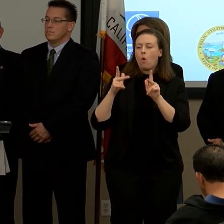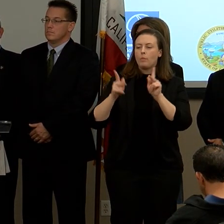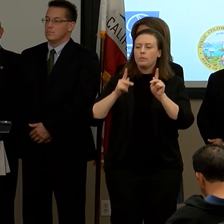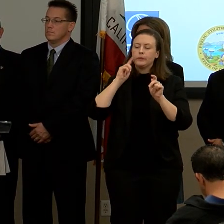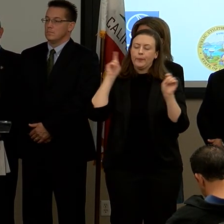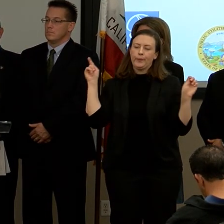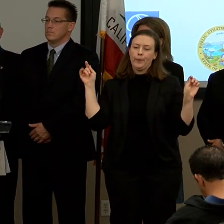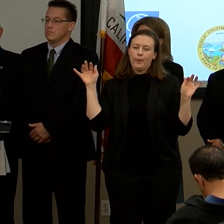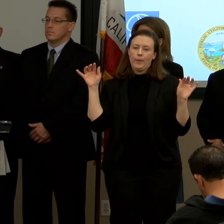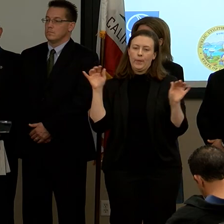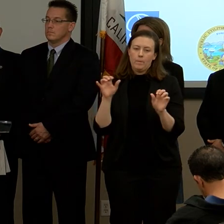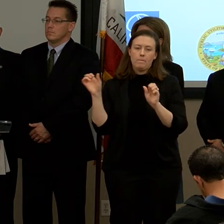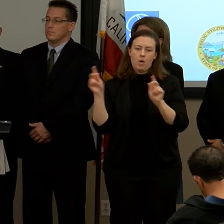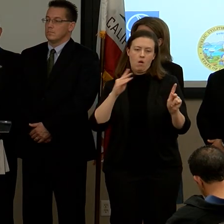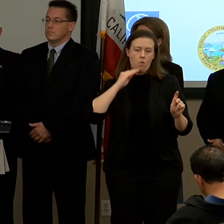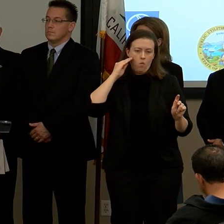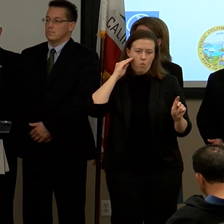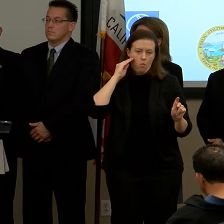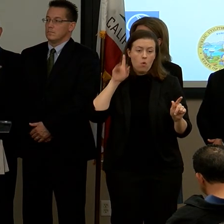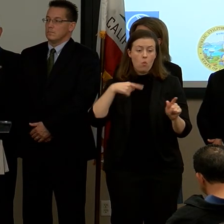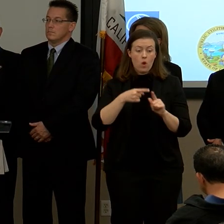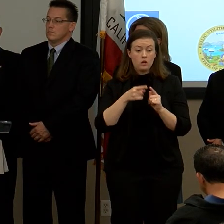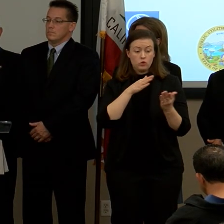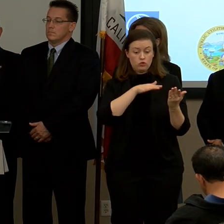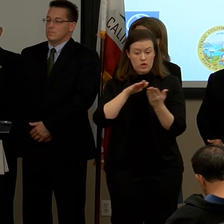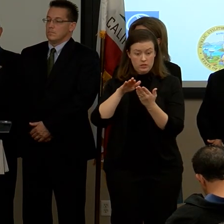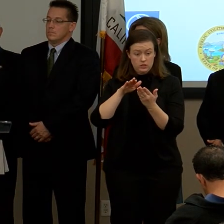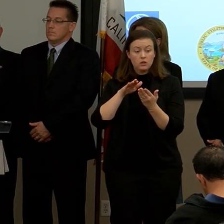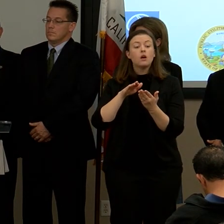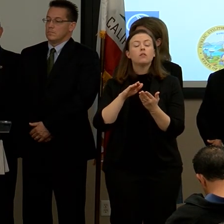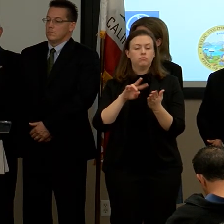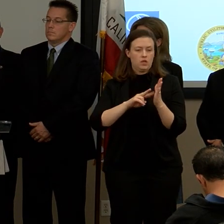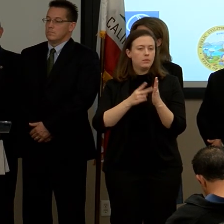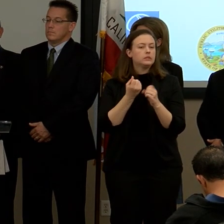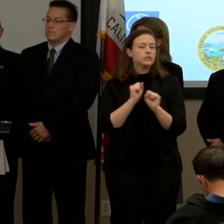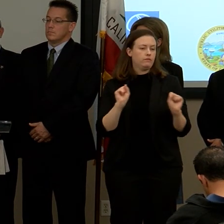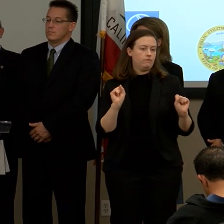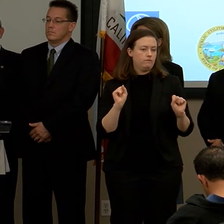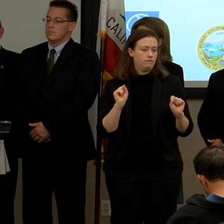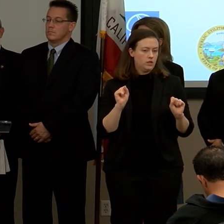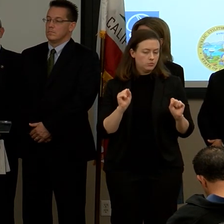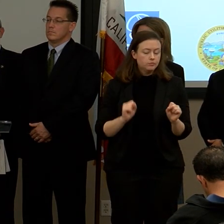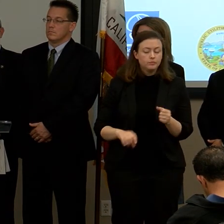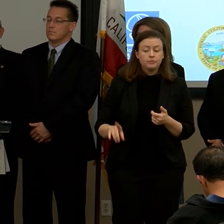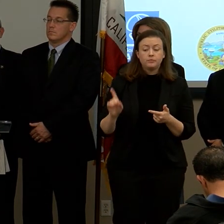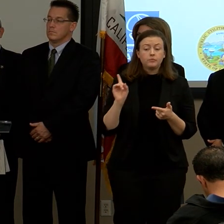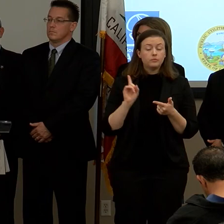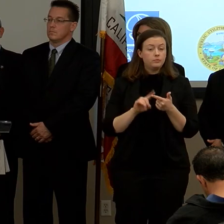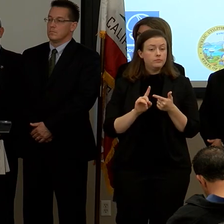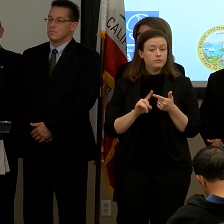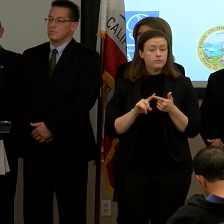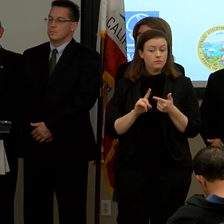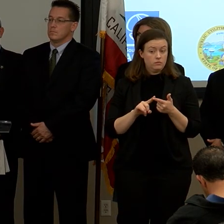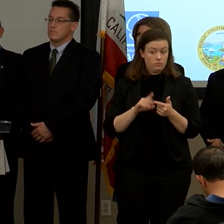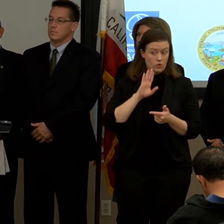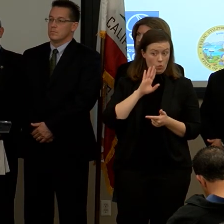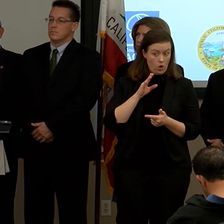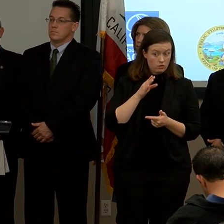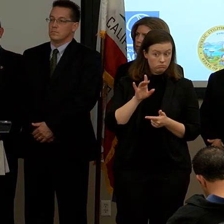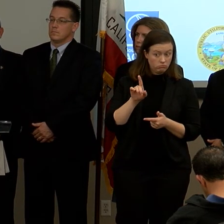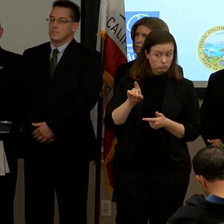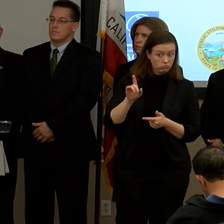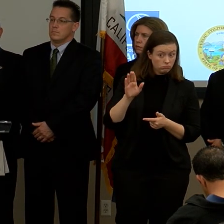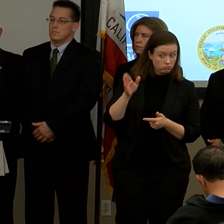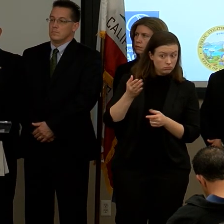But when those issues are addressed, it is safe for them to return home now. Regarding the question of whether it will be safe